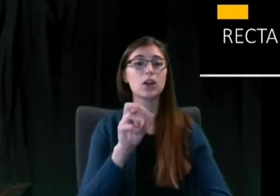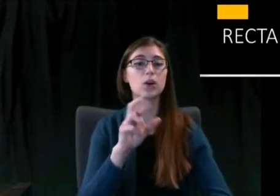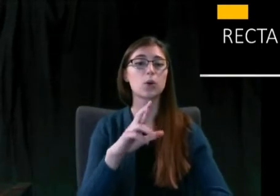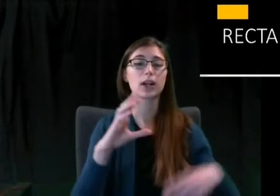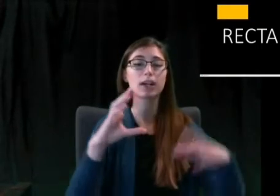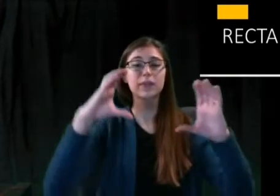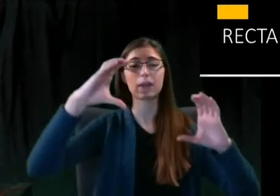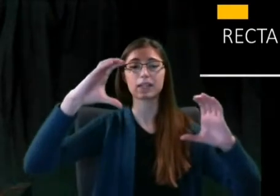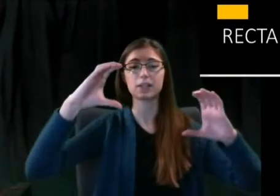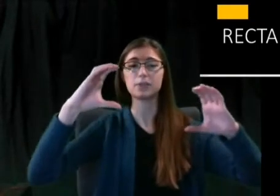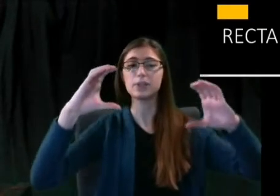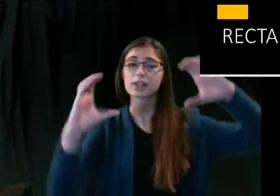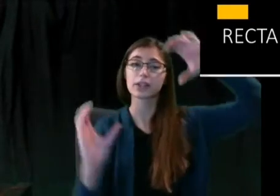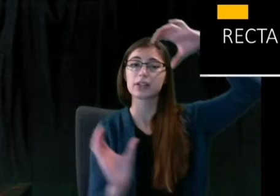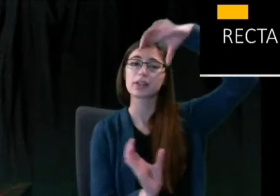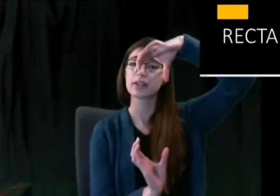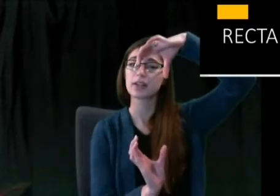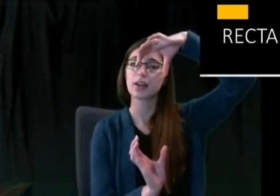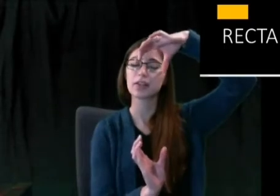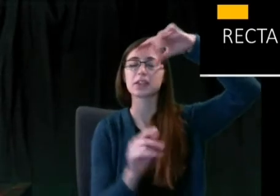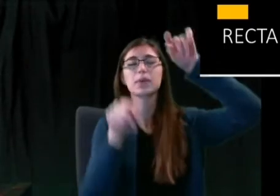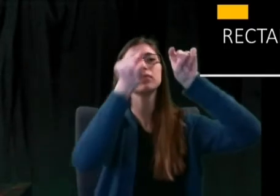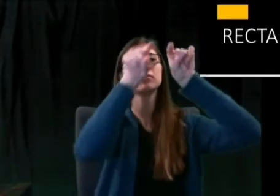Or if your rectangle is turned this way,